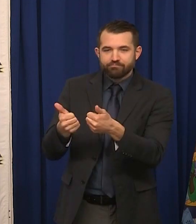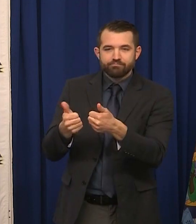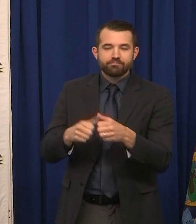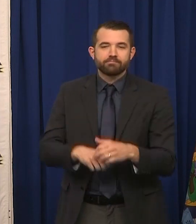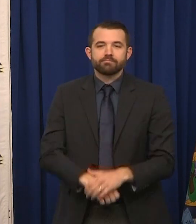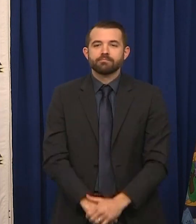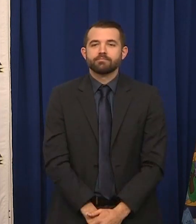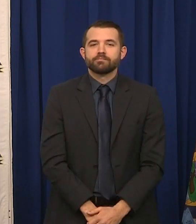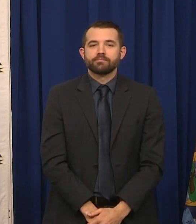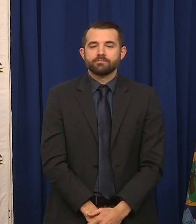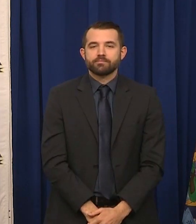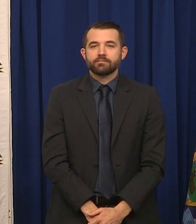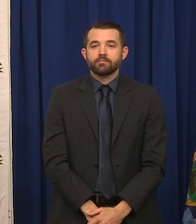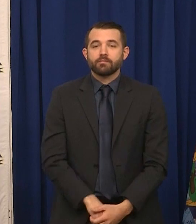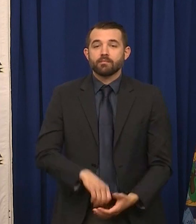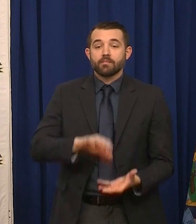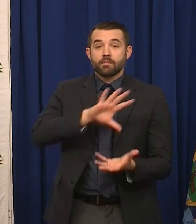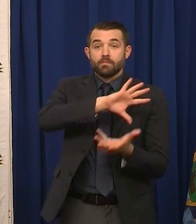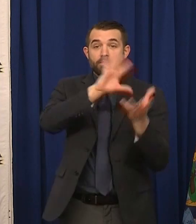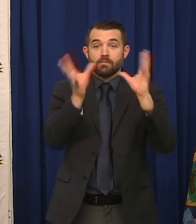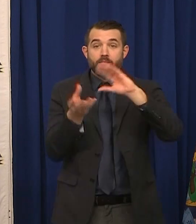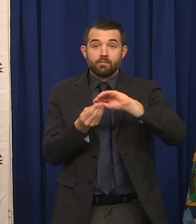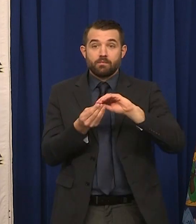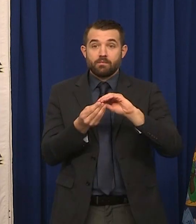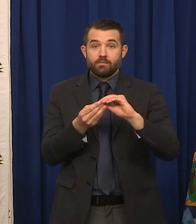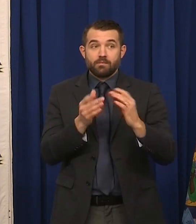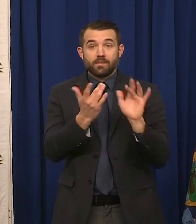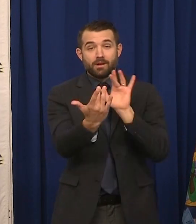Overall, Maine CDC has fielded now